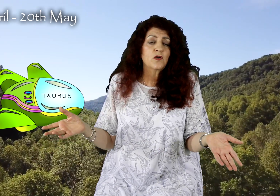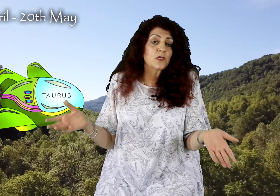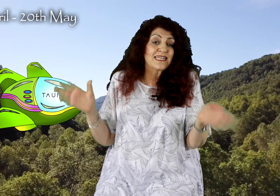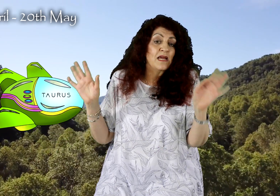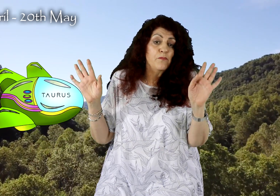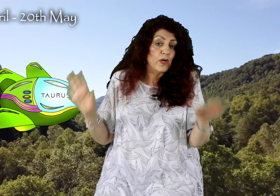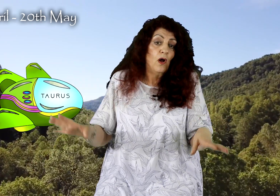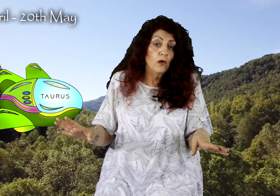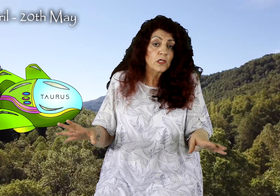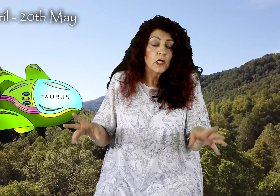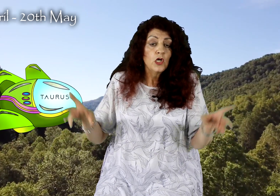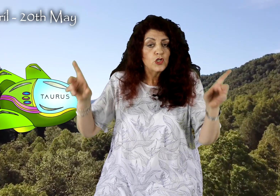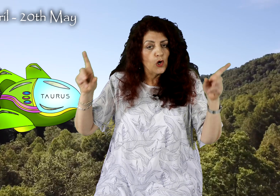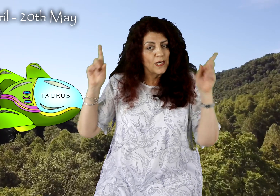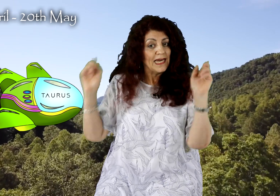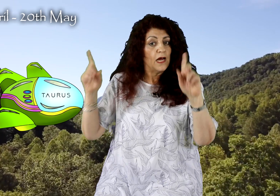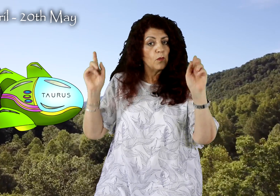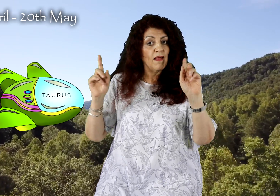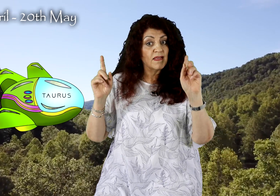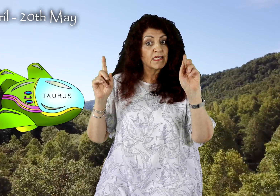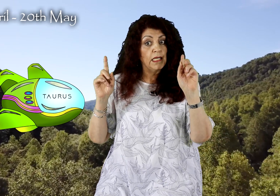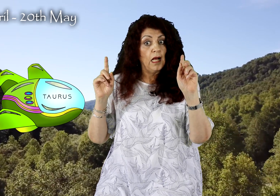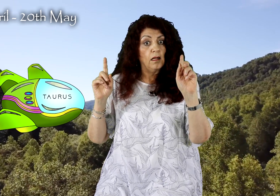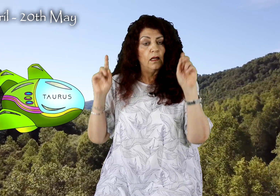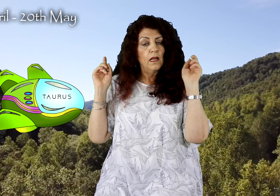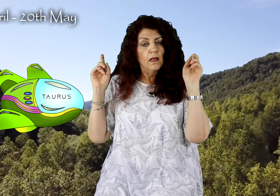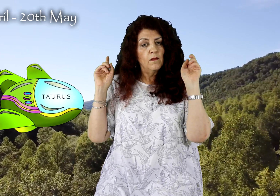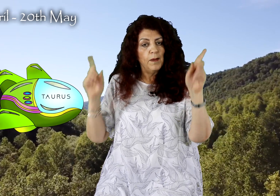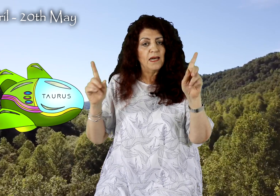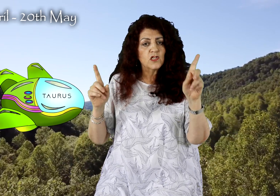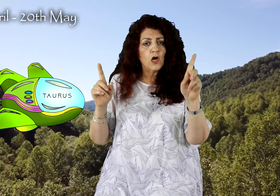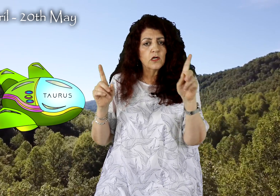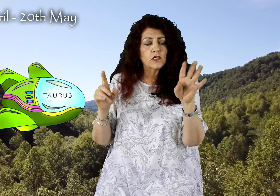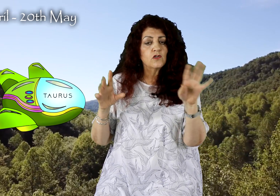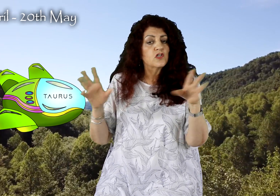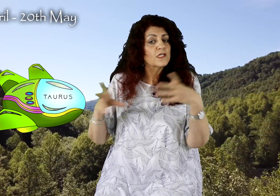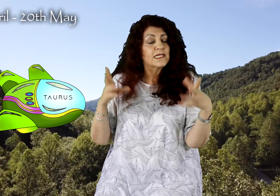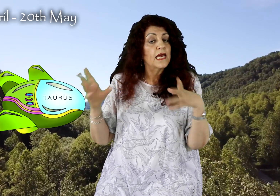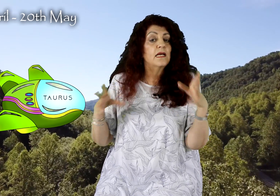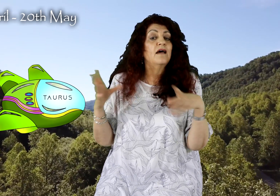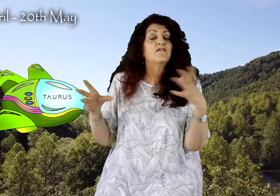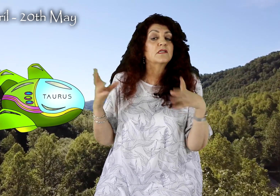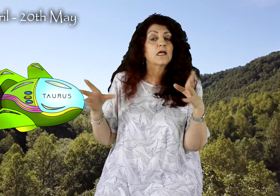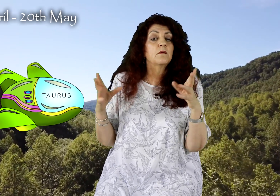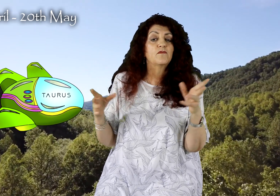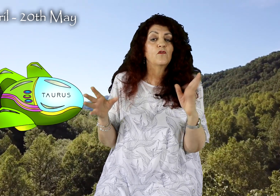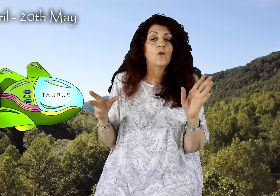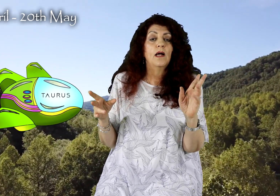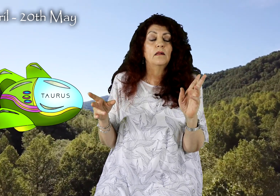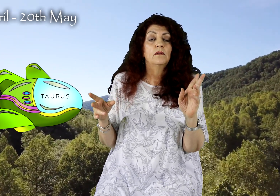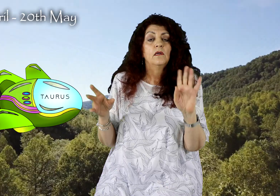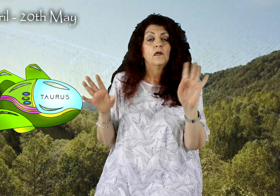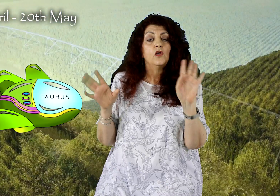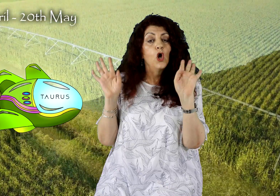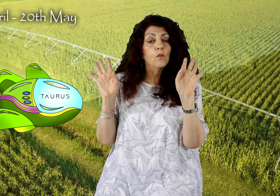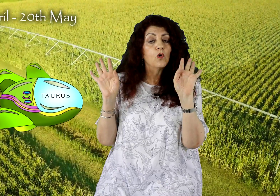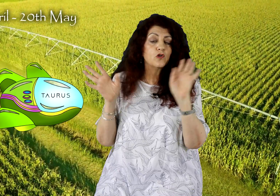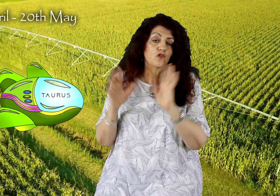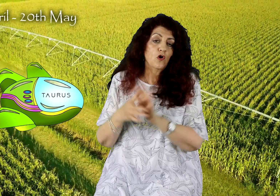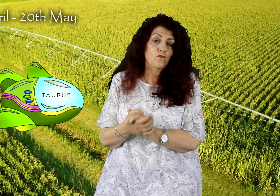to a temporary halt, so get out while there's a lull. The planets are asking you to just take life as it comes for a while. No more control for